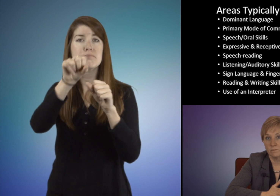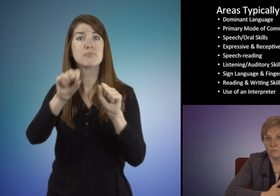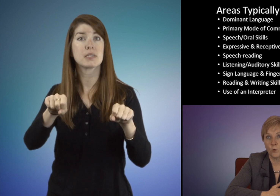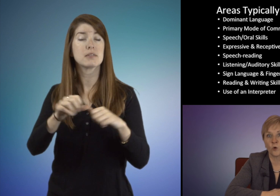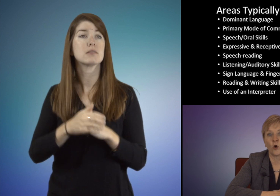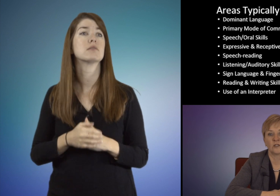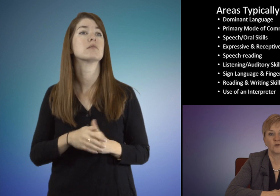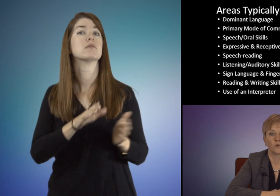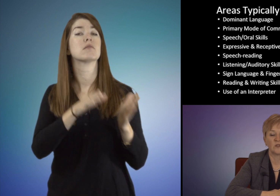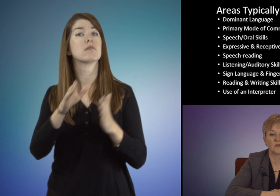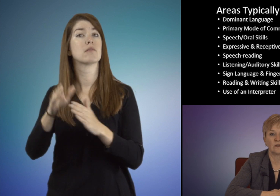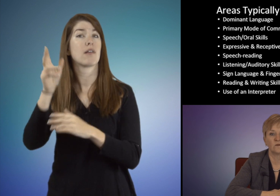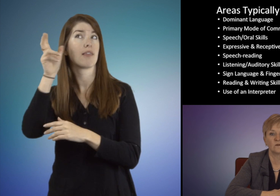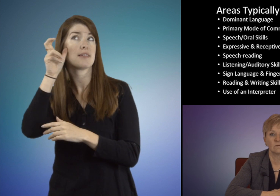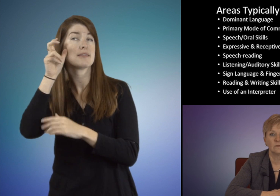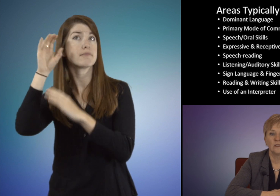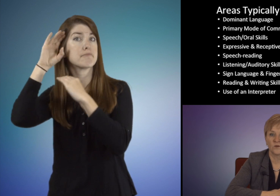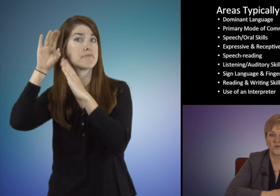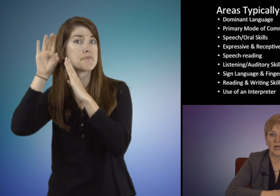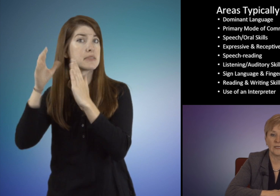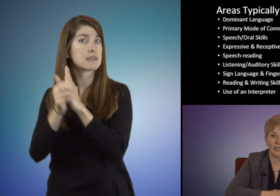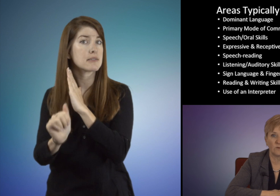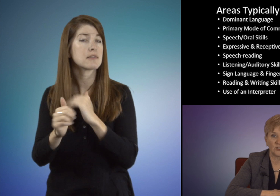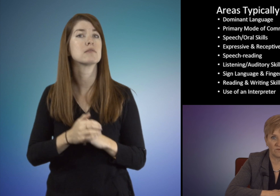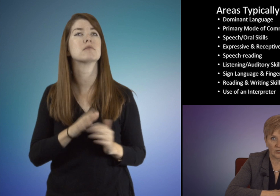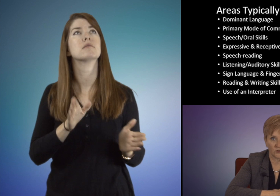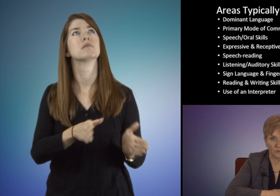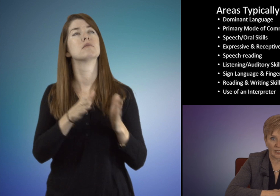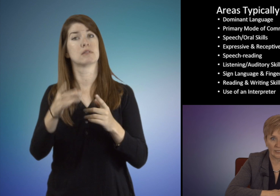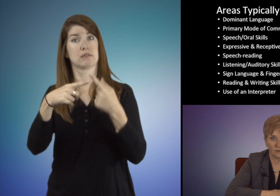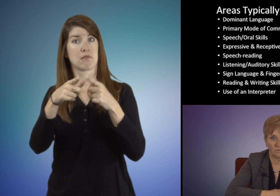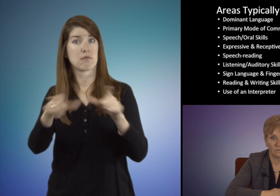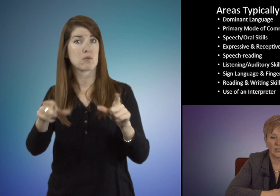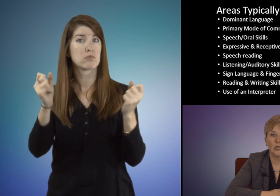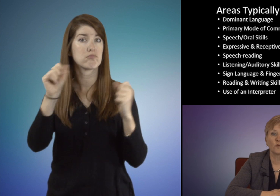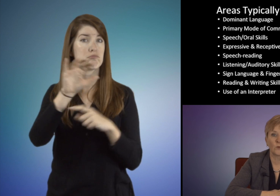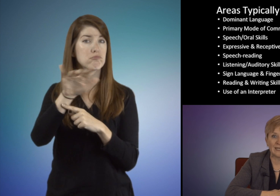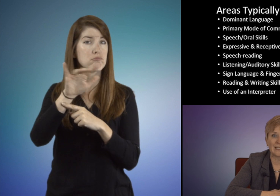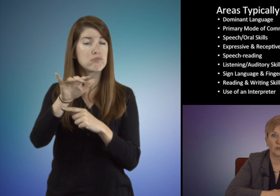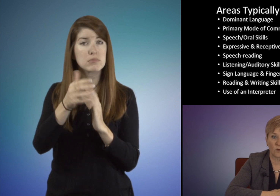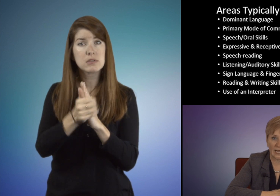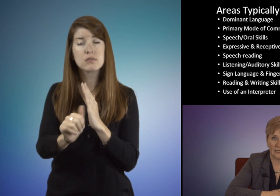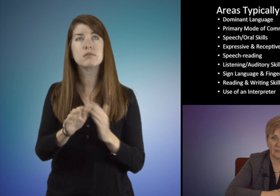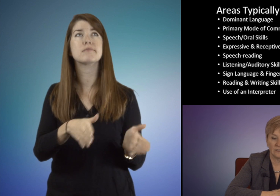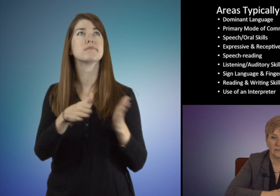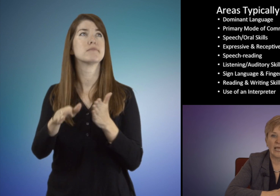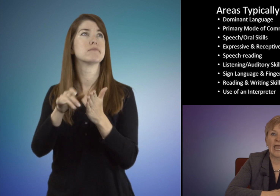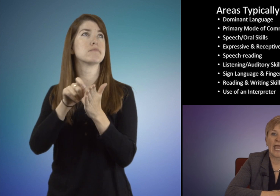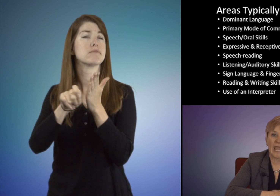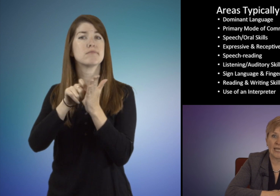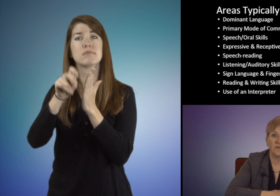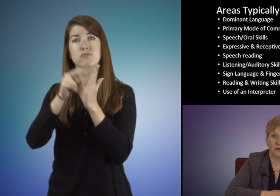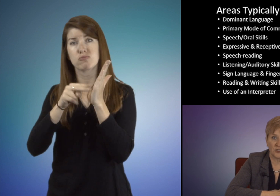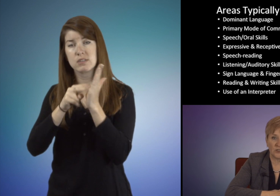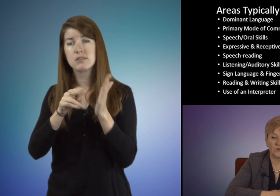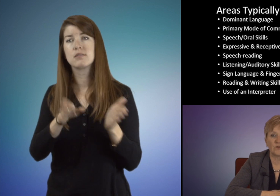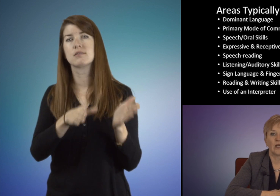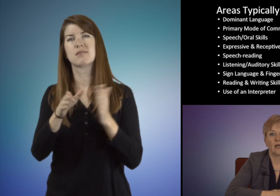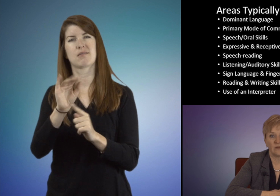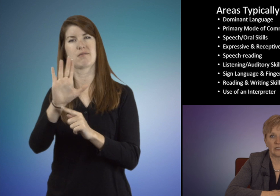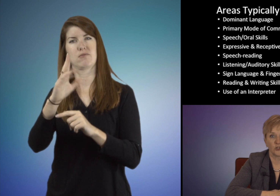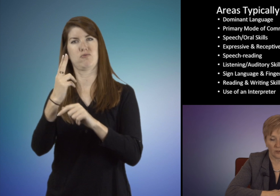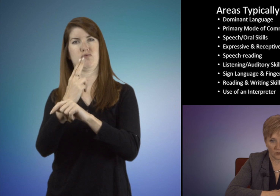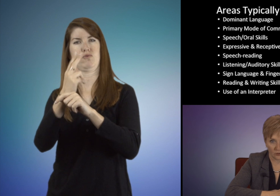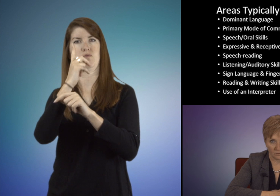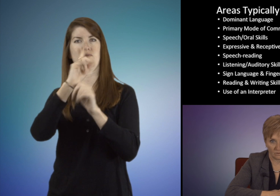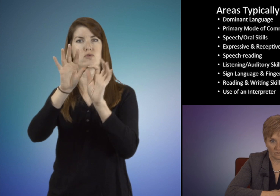listening or auditory skills, their sign language and finger spelling, reading and writing, and their use